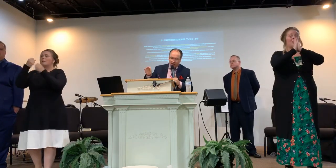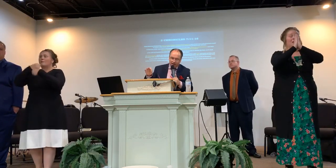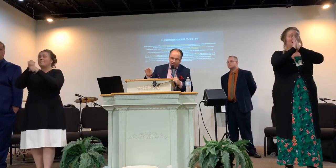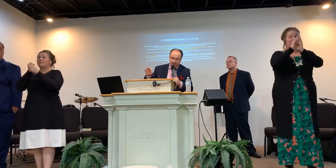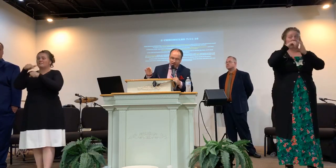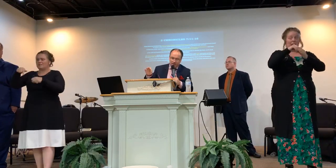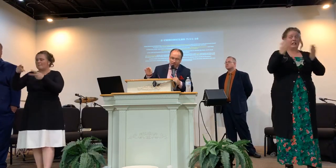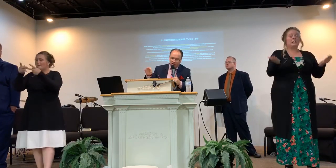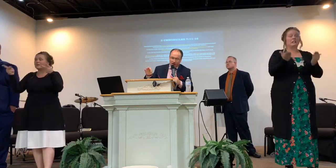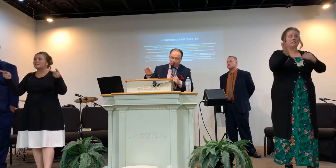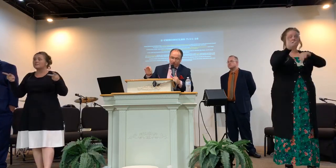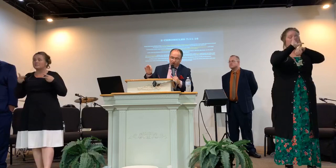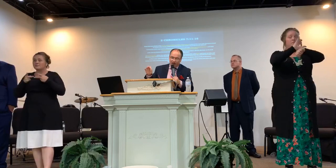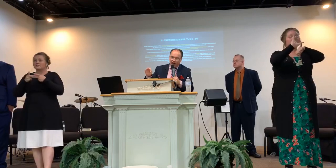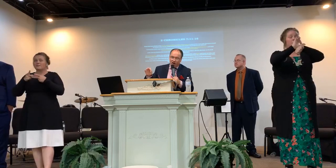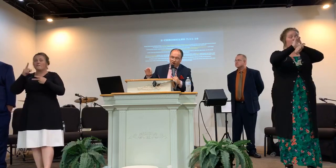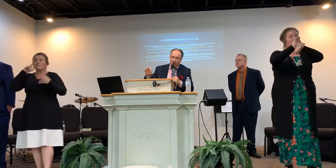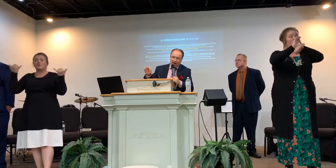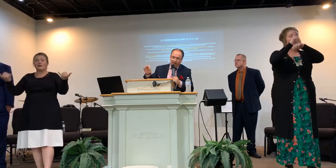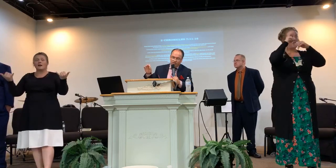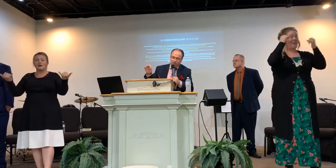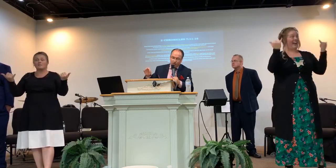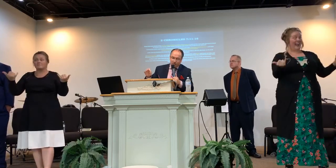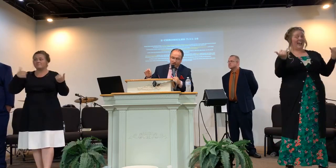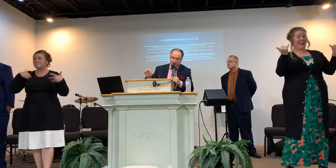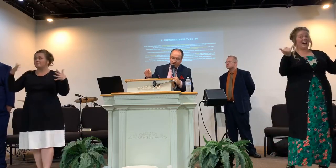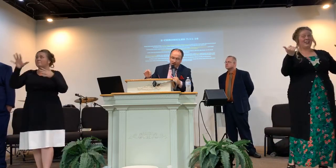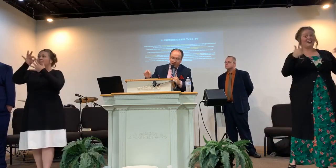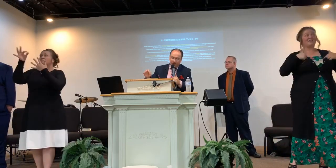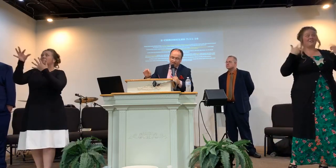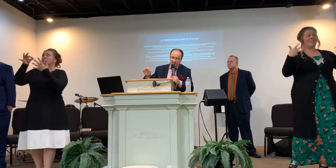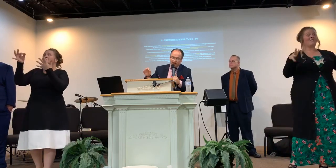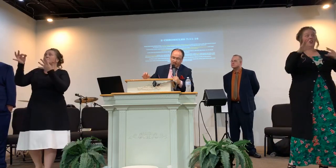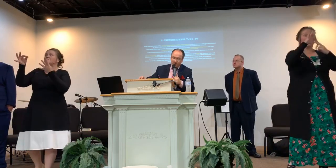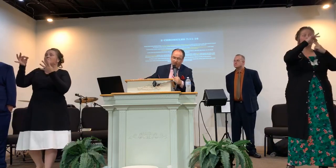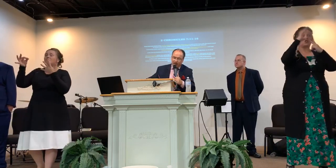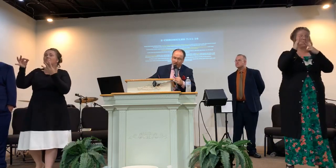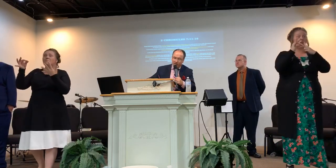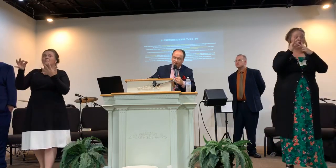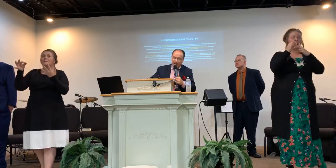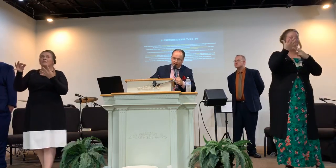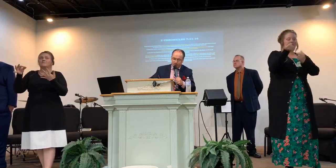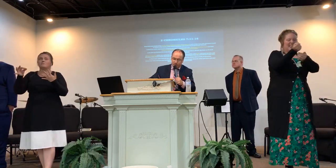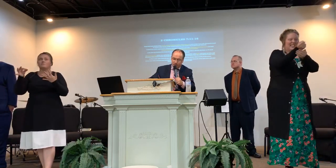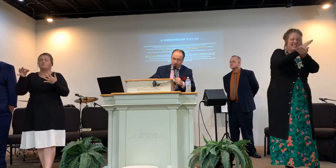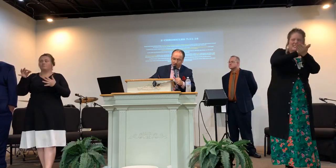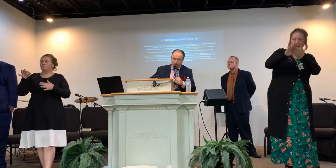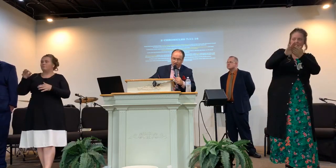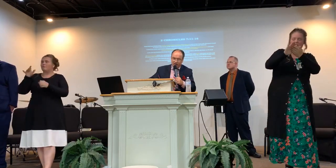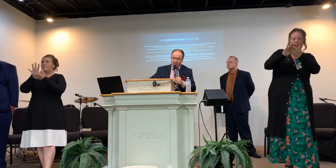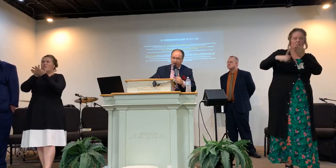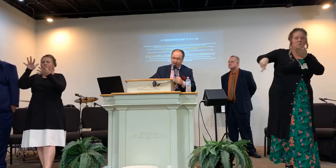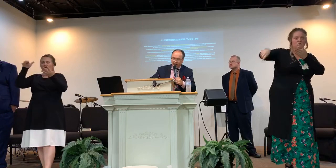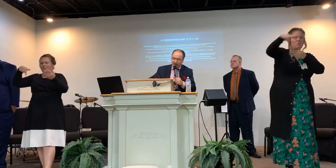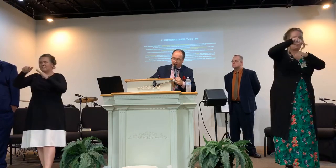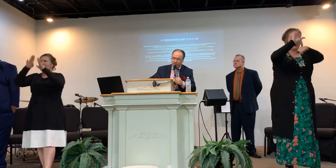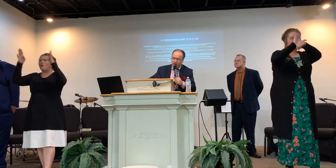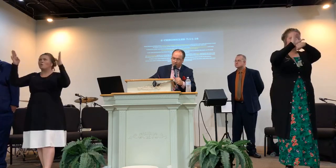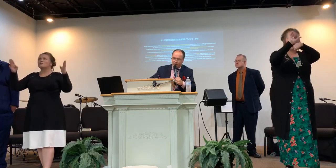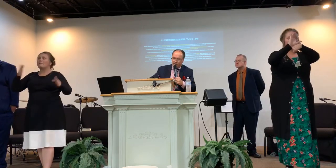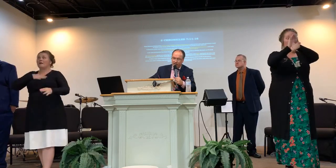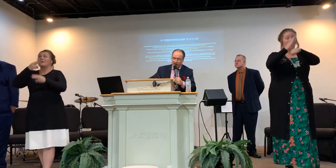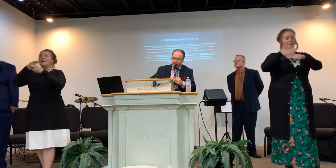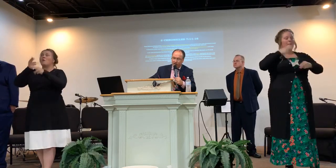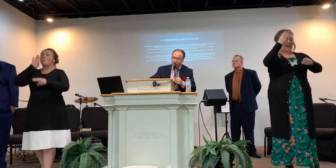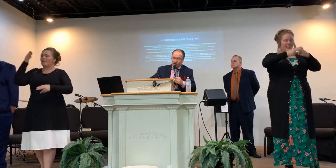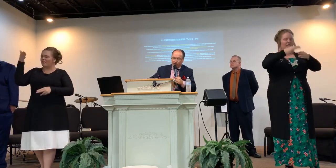this place. For now I have chosen and sanctified this house, that my name